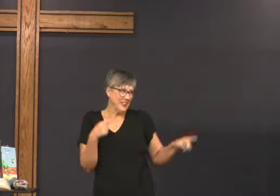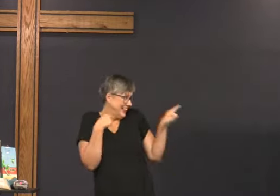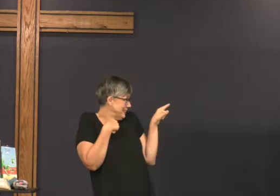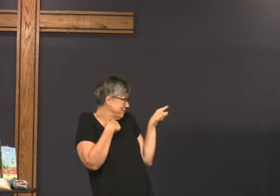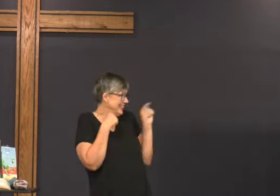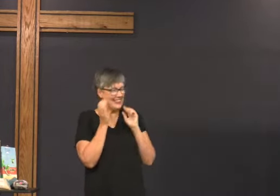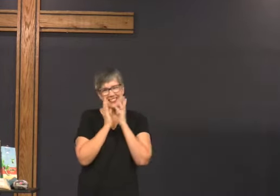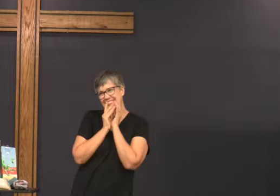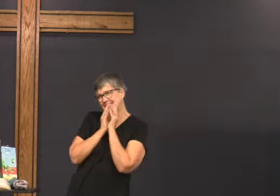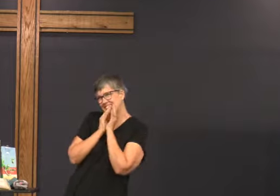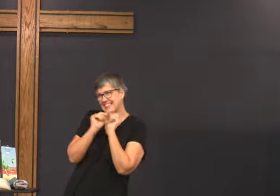That's me.